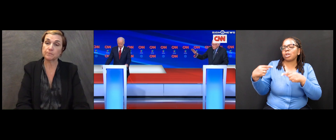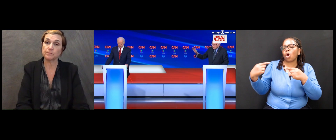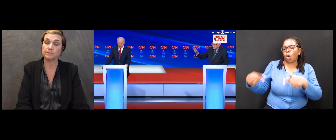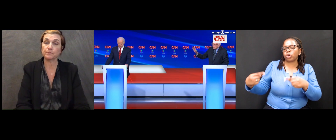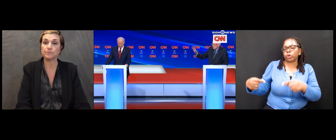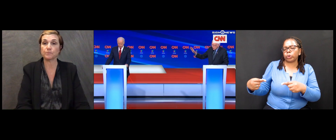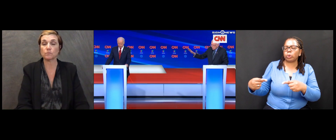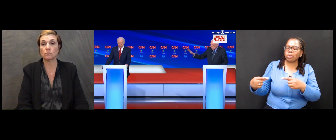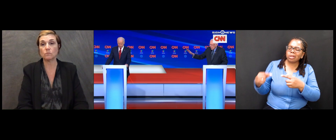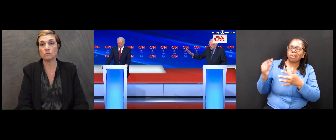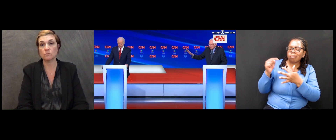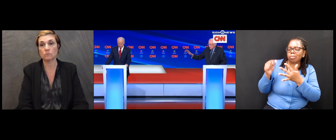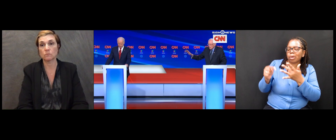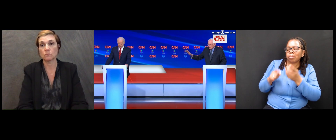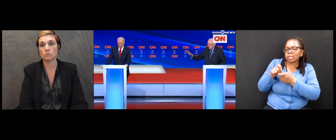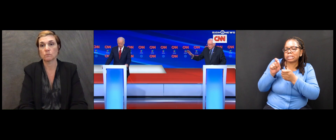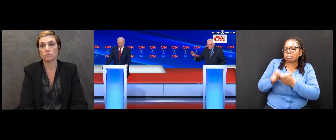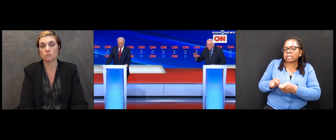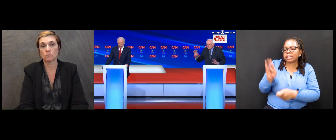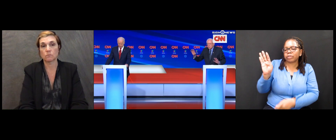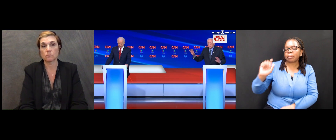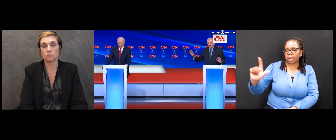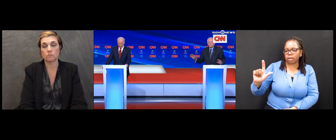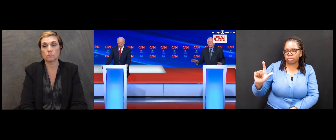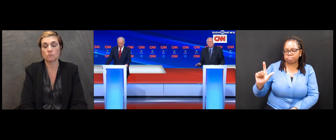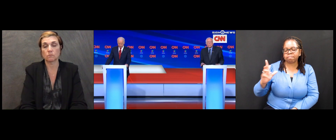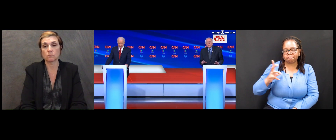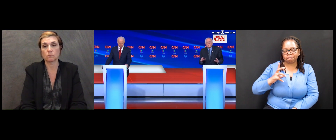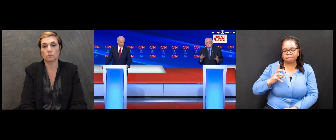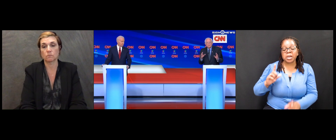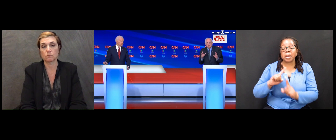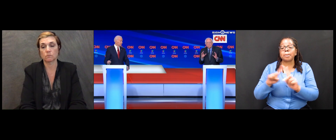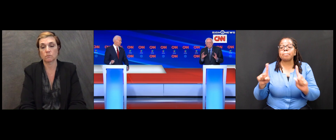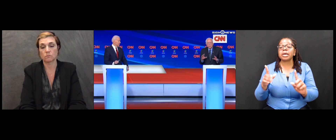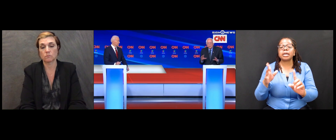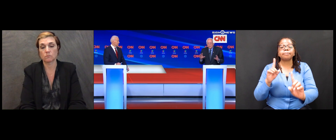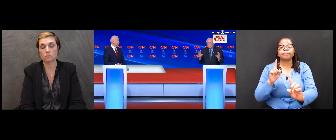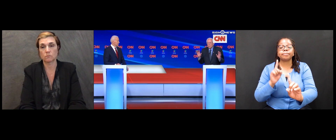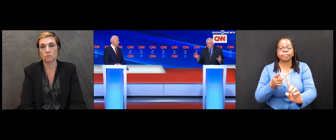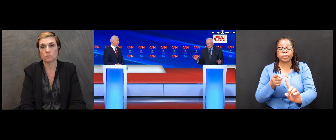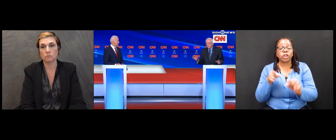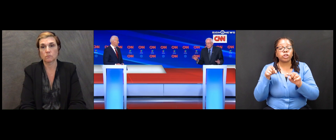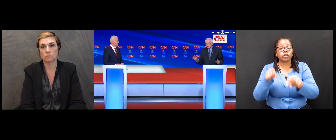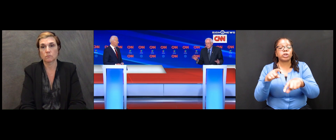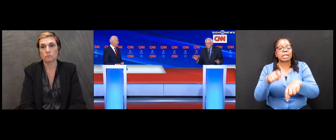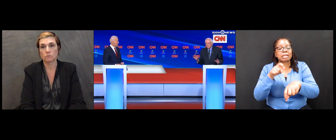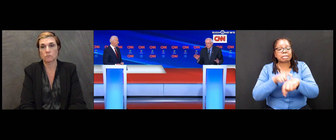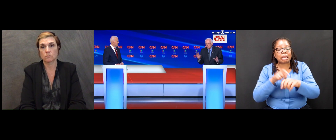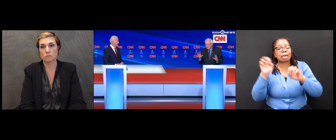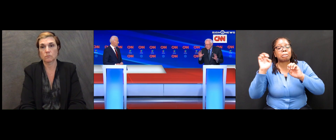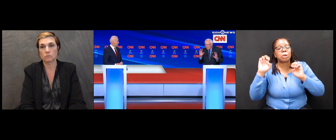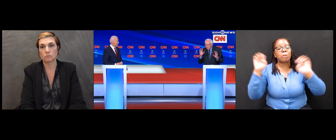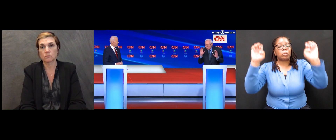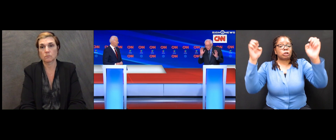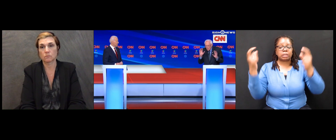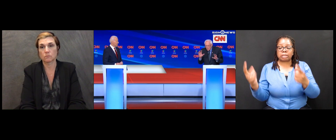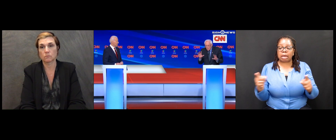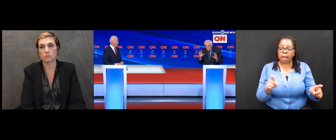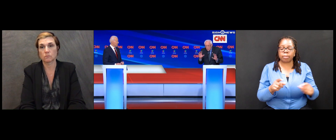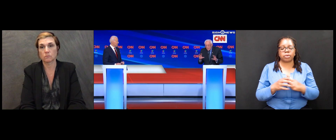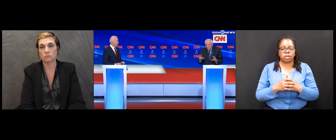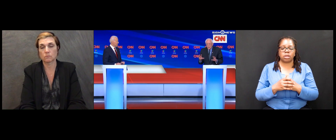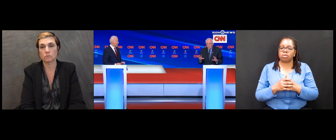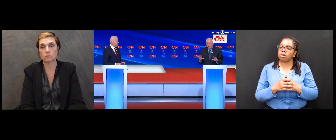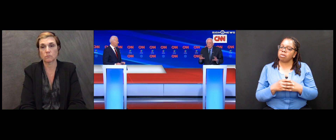or that bill. But what I'm suggesting is that in this time of crisis, when we're living in a